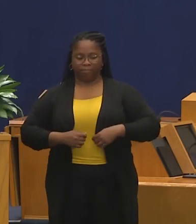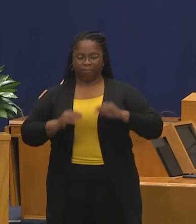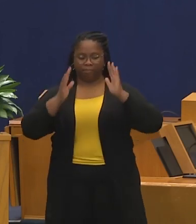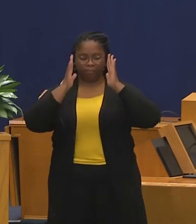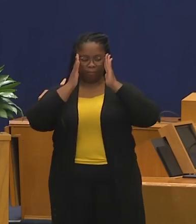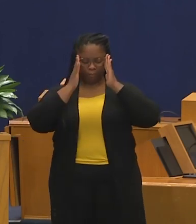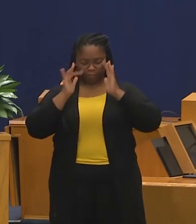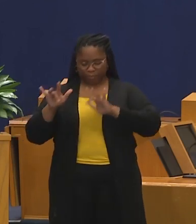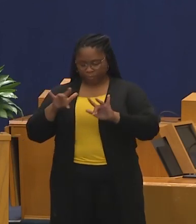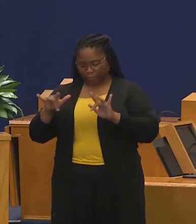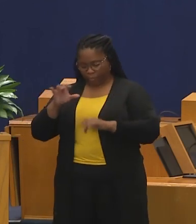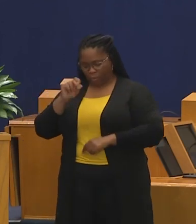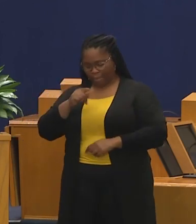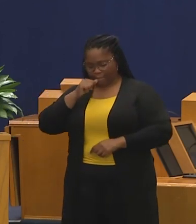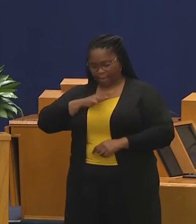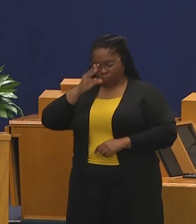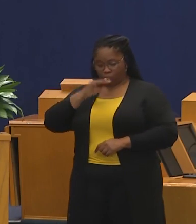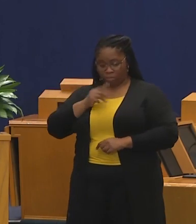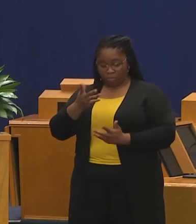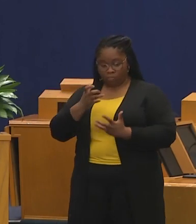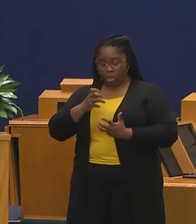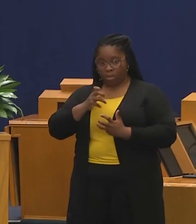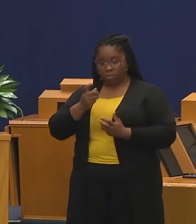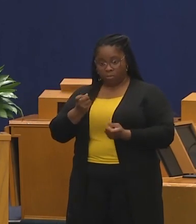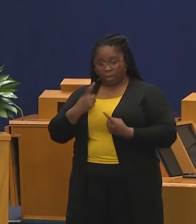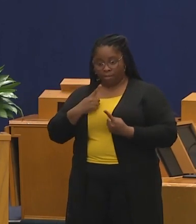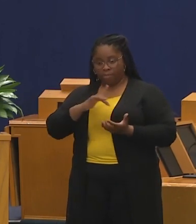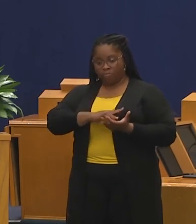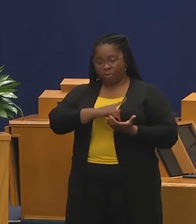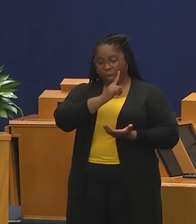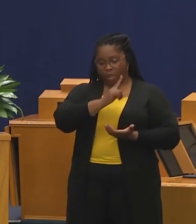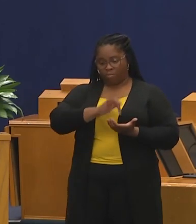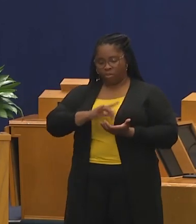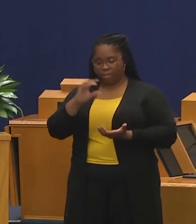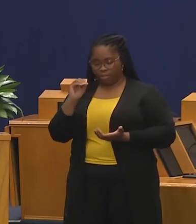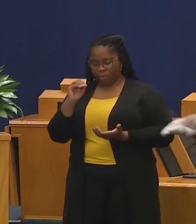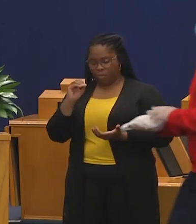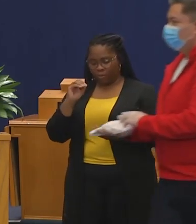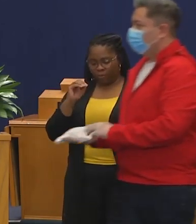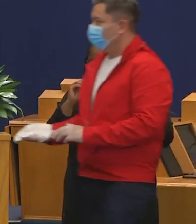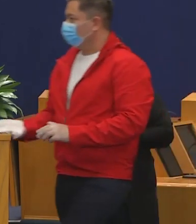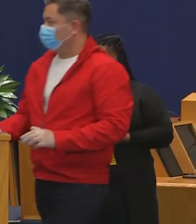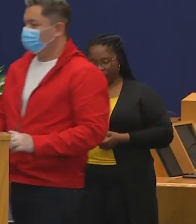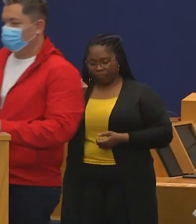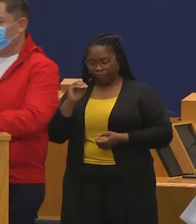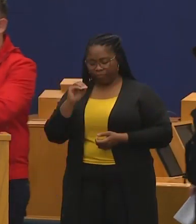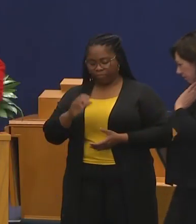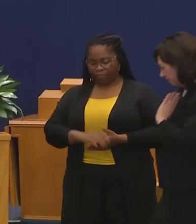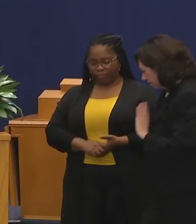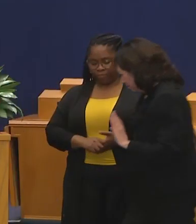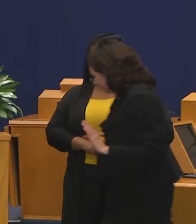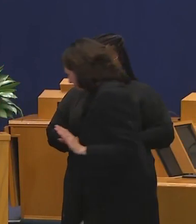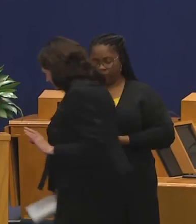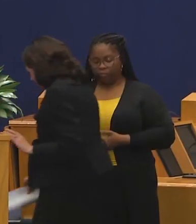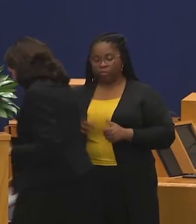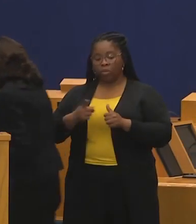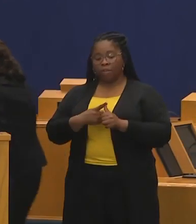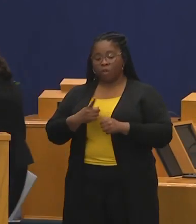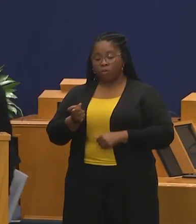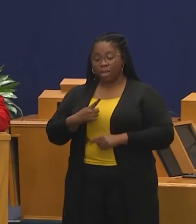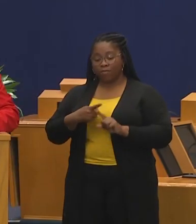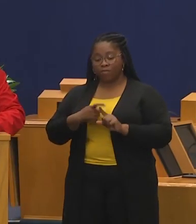Okay, ladies and gentlemen, if you do wish to ask a question, please press 1, then 0 on your phone. Our first question will